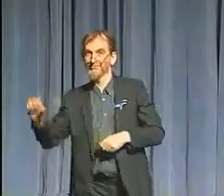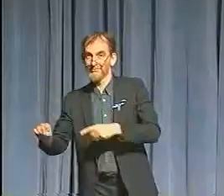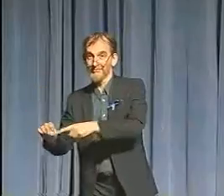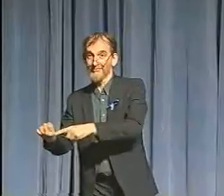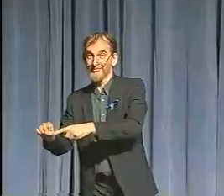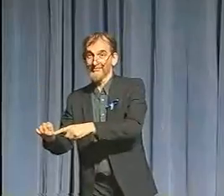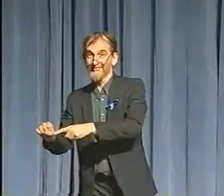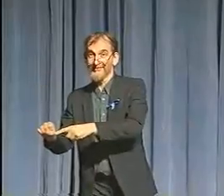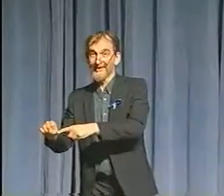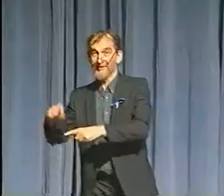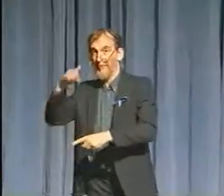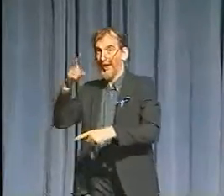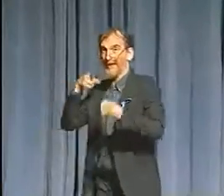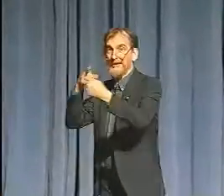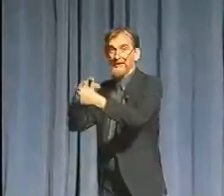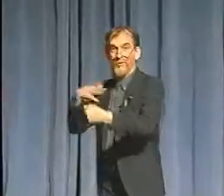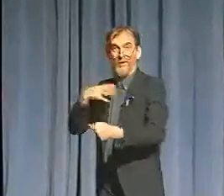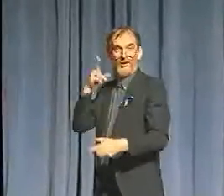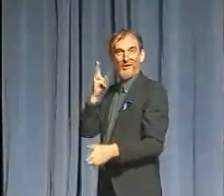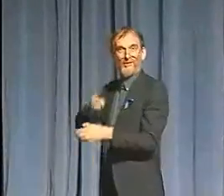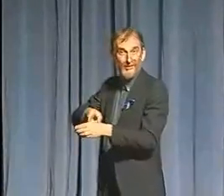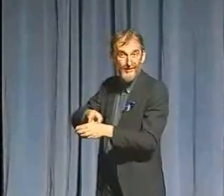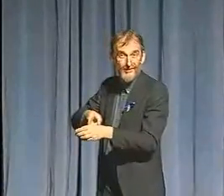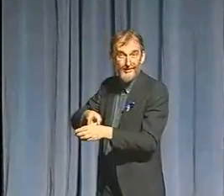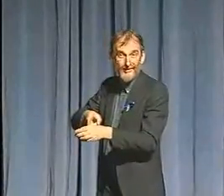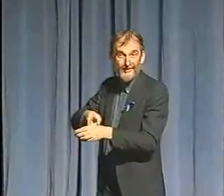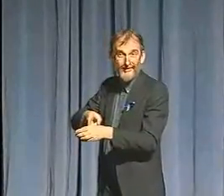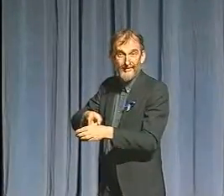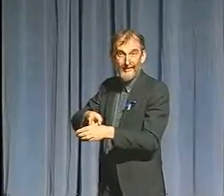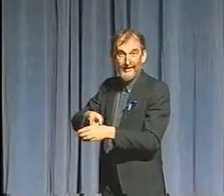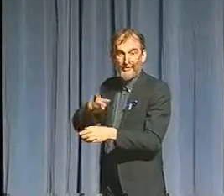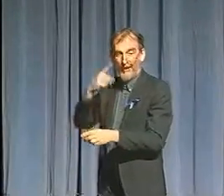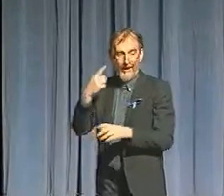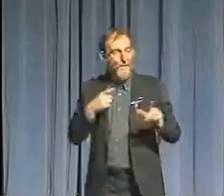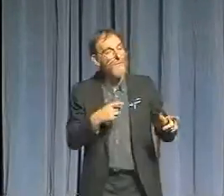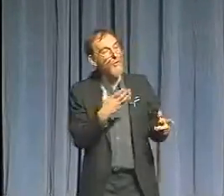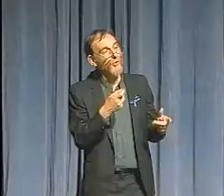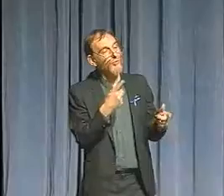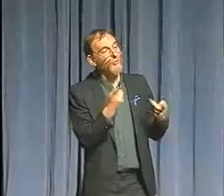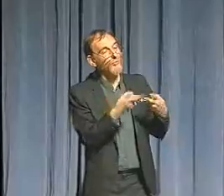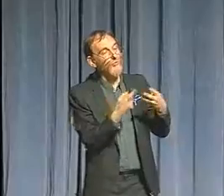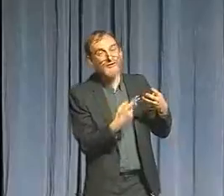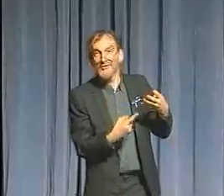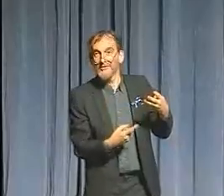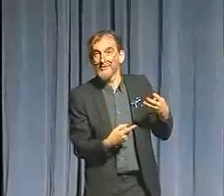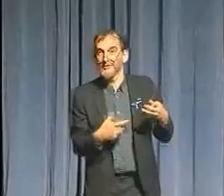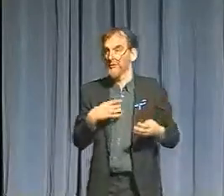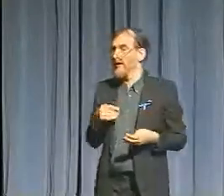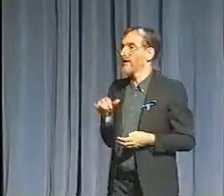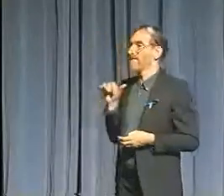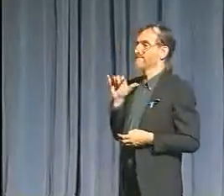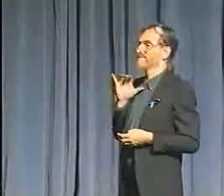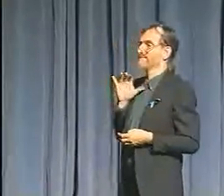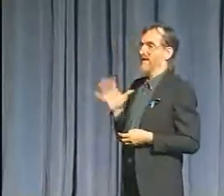During the decolonization process in Africa, for example, we can compare our activities